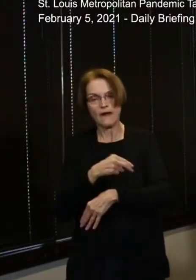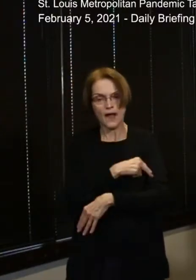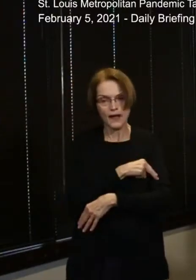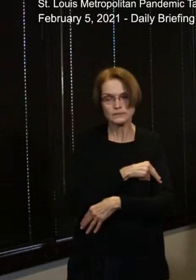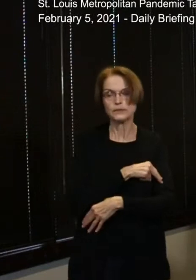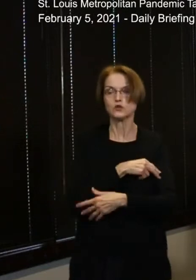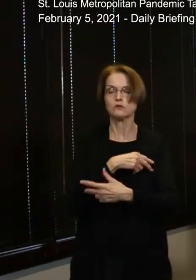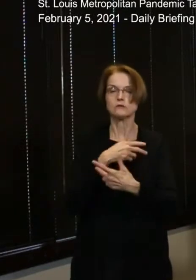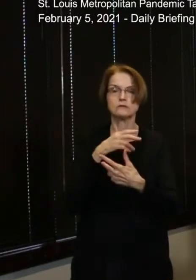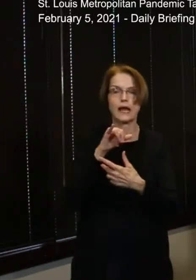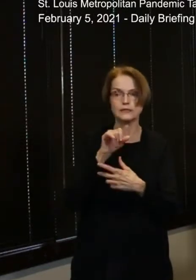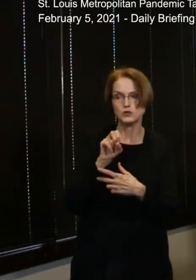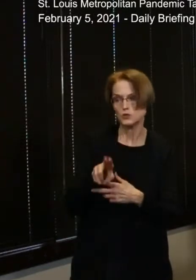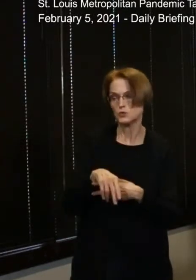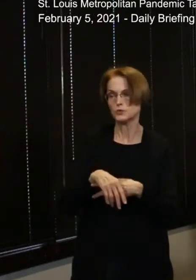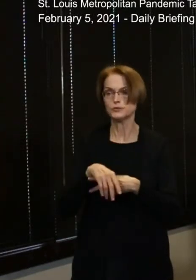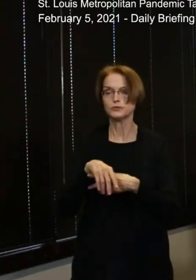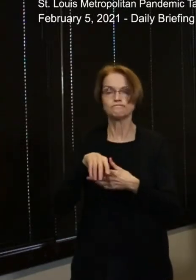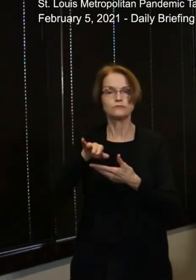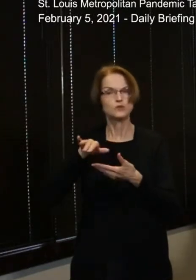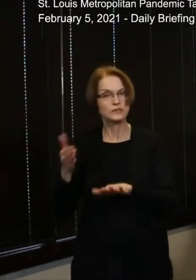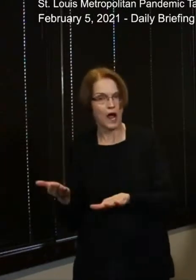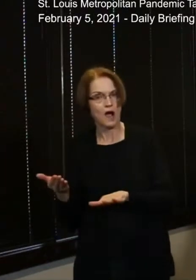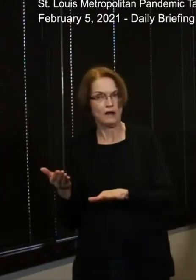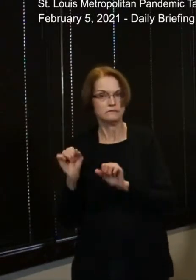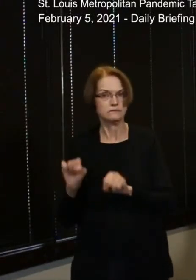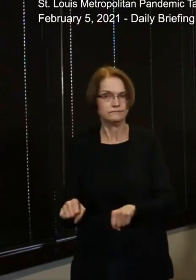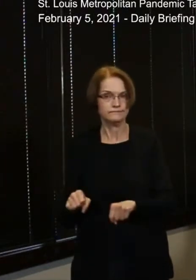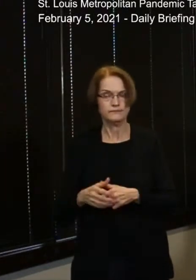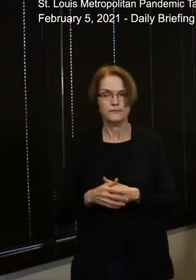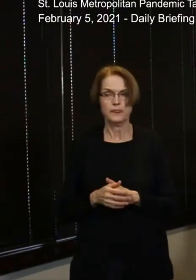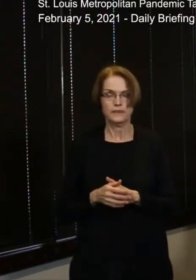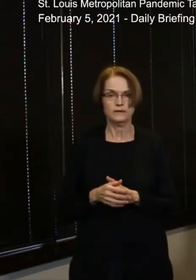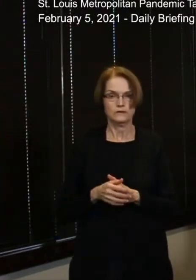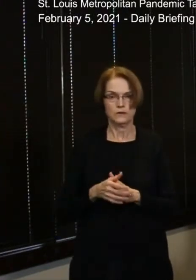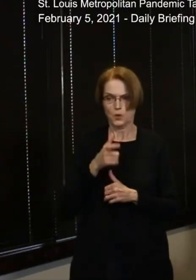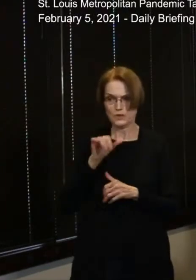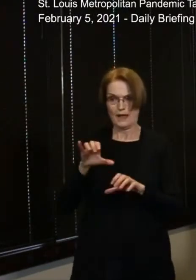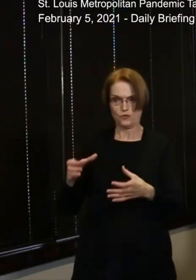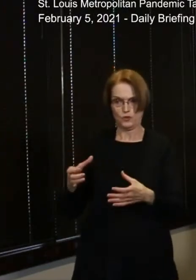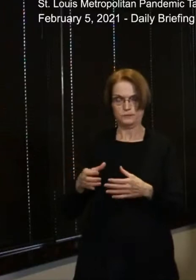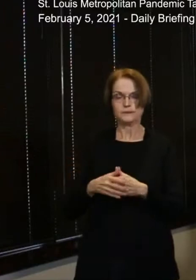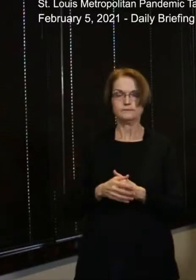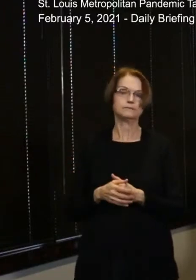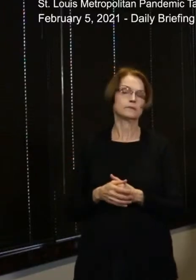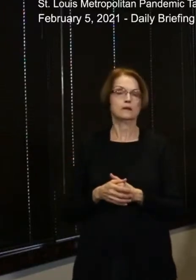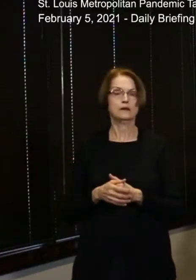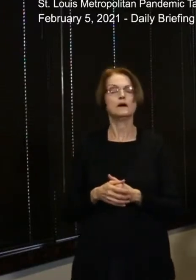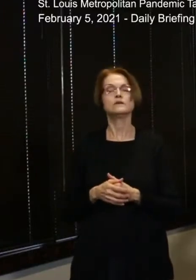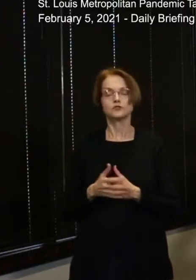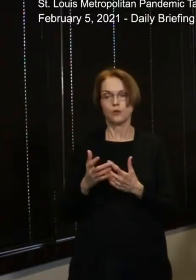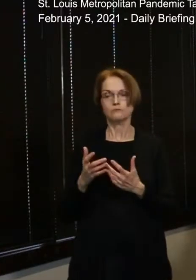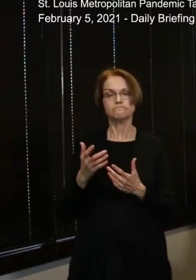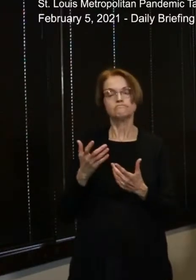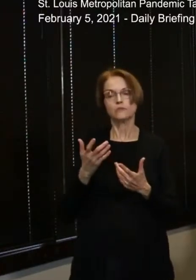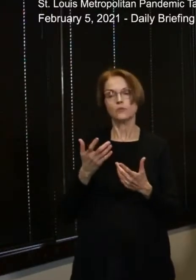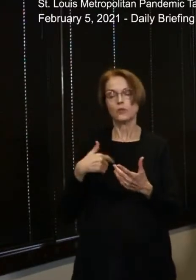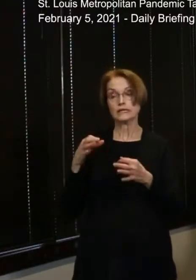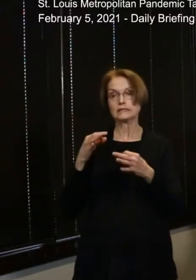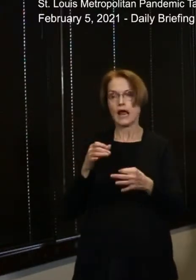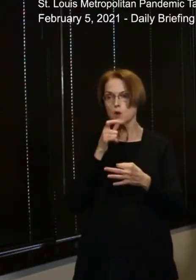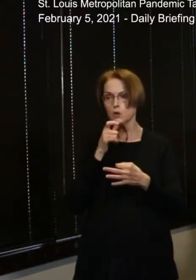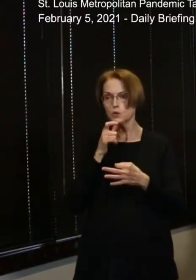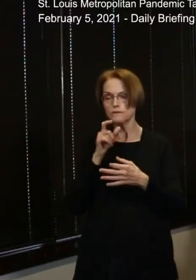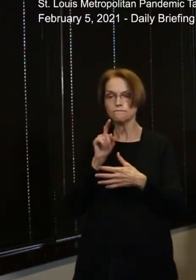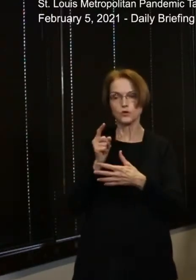and unfortunately who ends up dying from COVID as well. And then we can use this to prioritize our